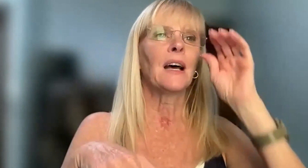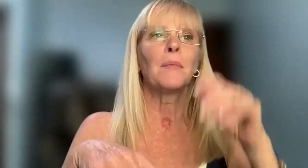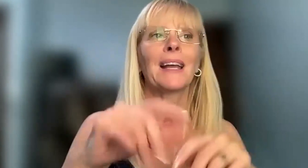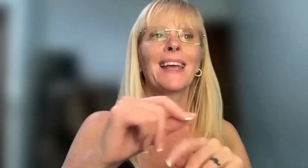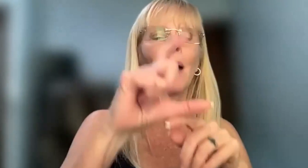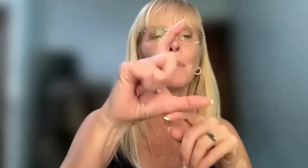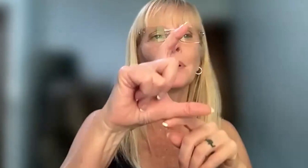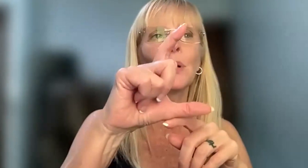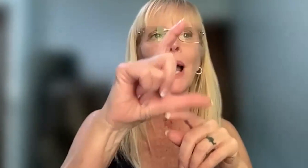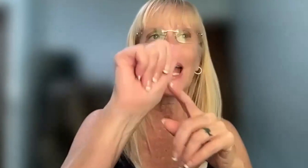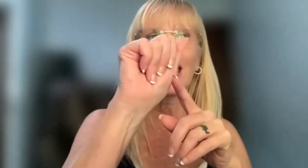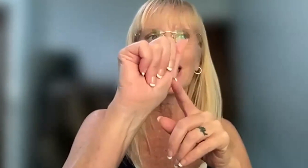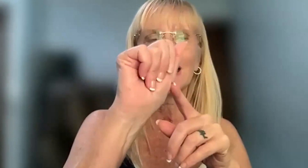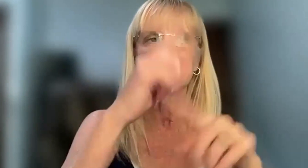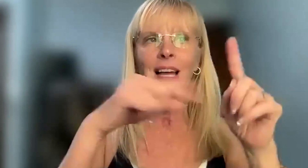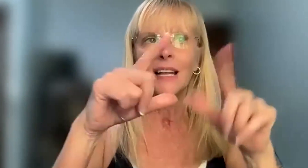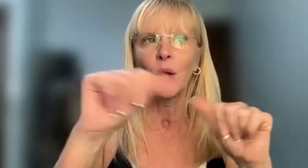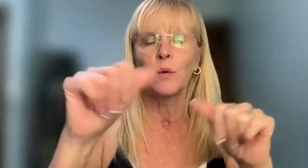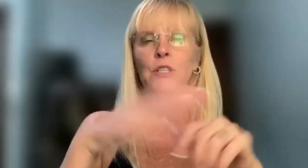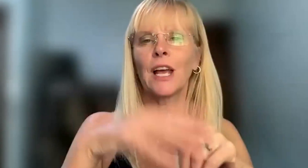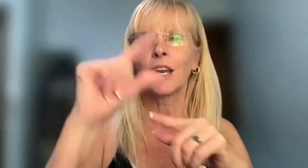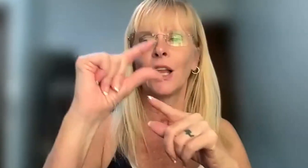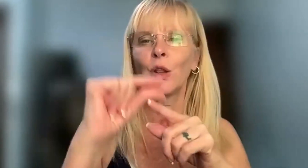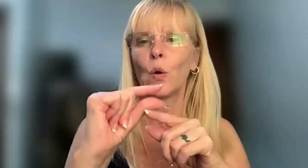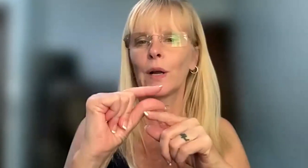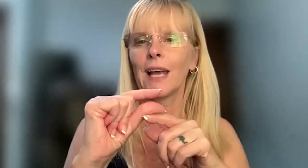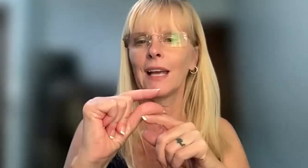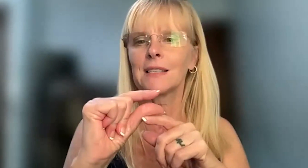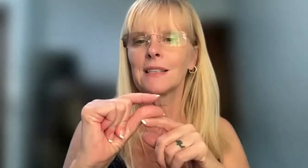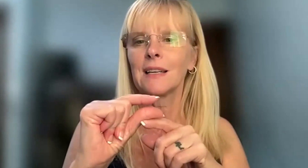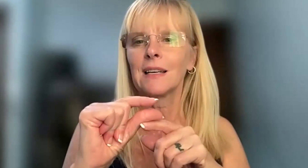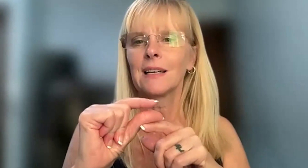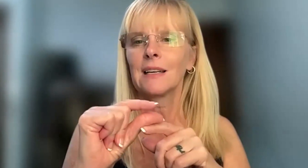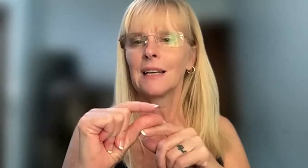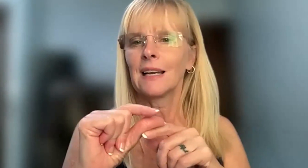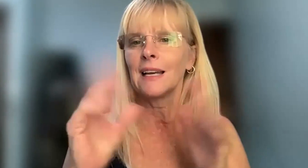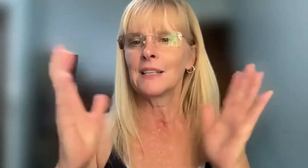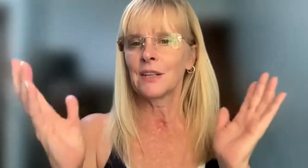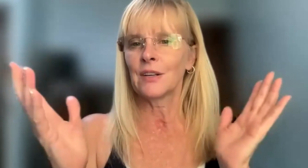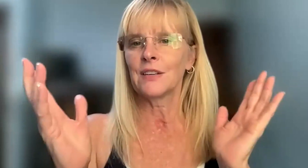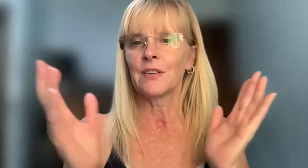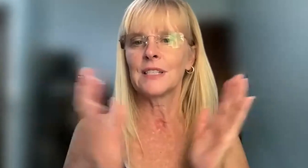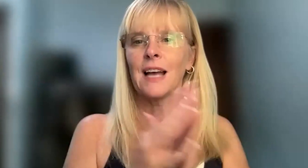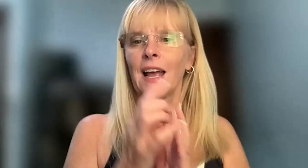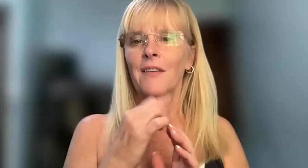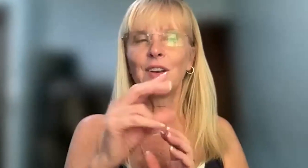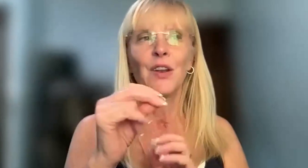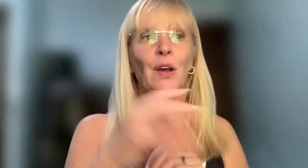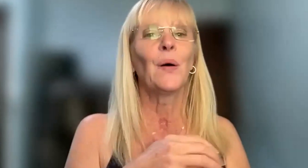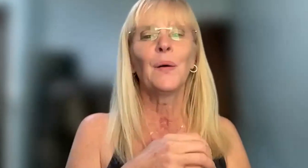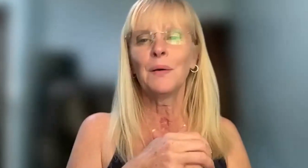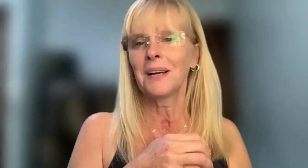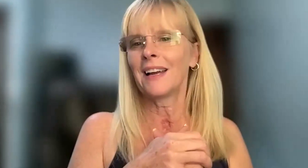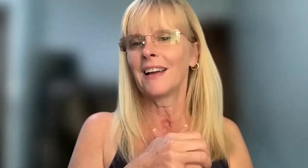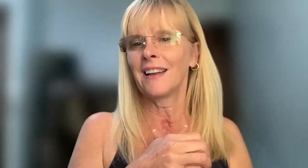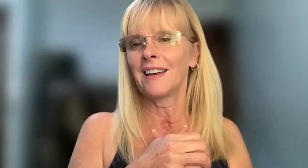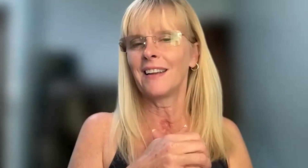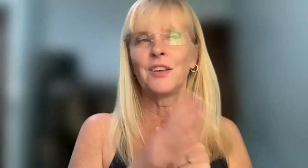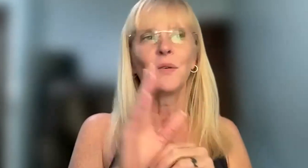a capital A in sign language and a lowercase? Is there a difference? I have a no, and you